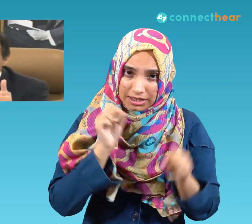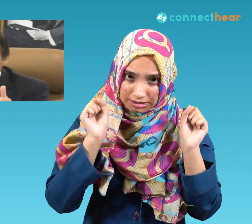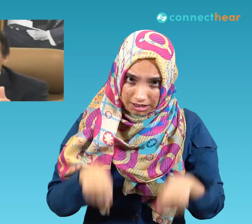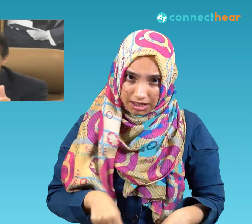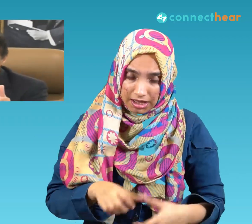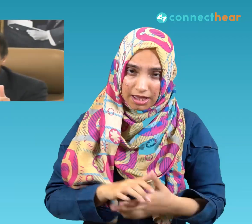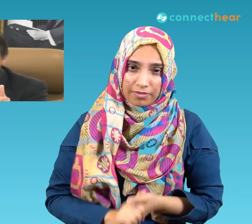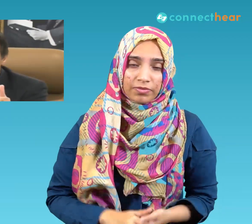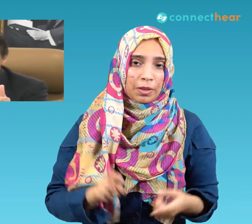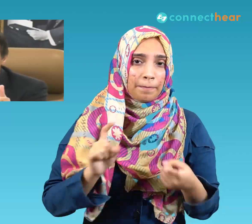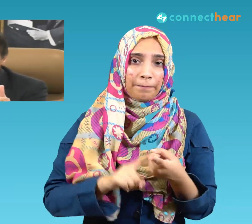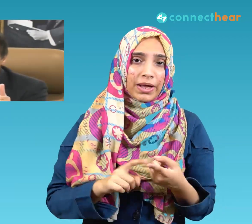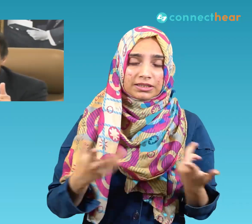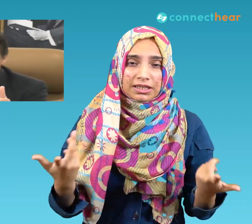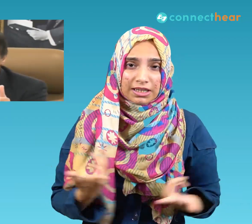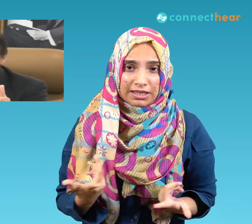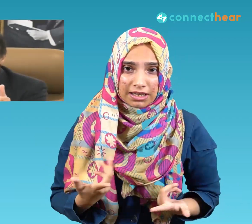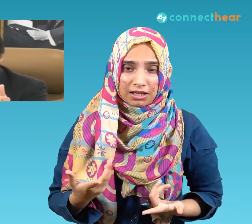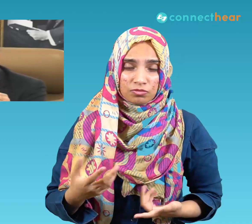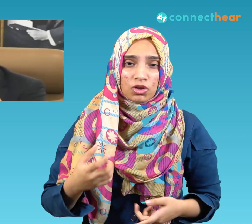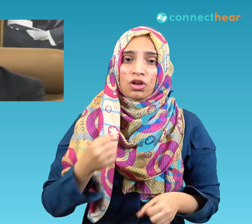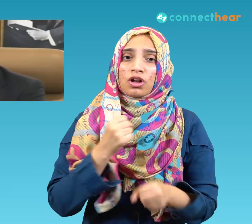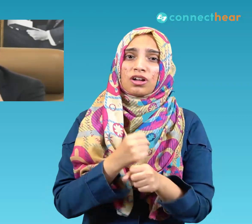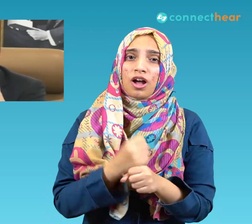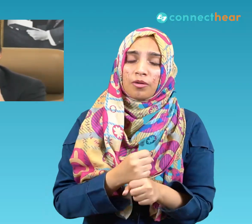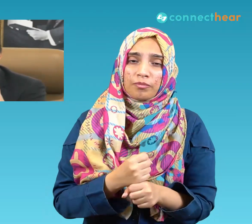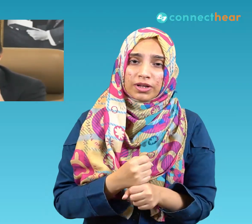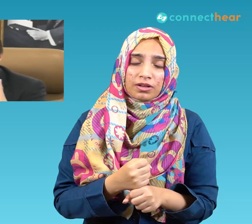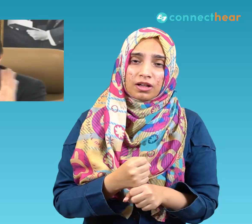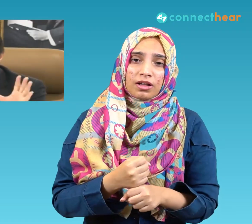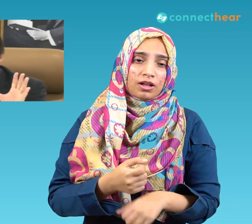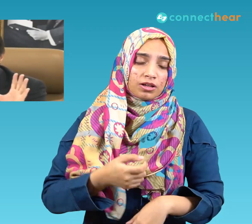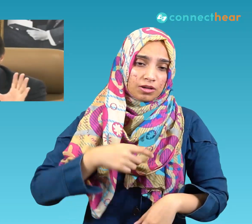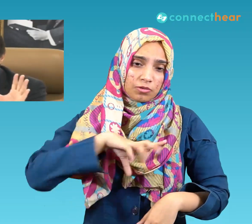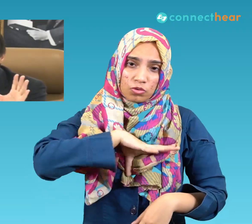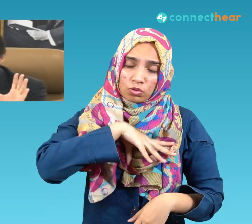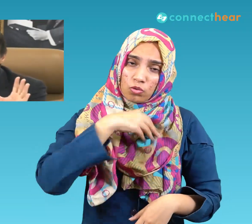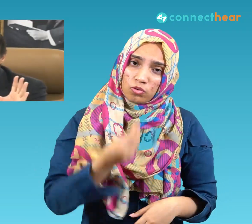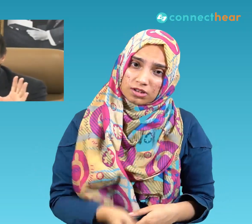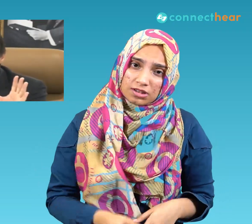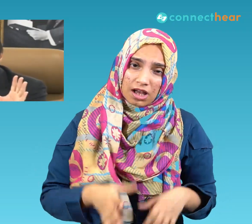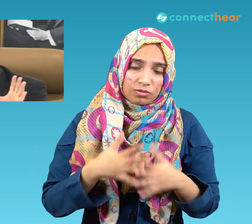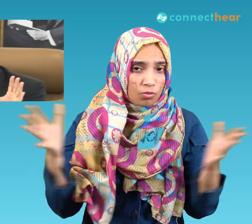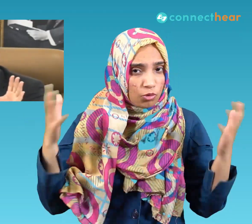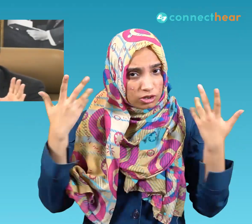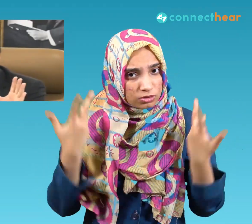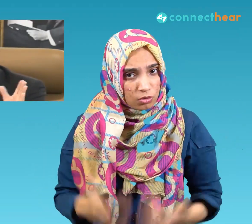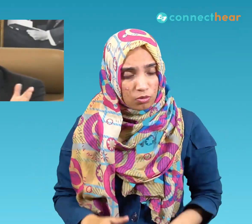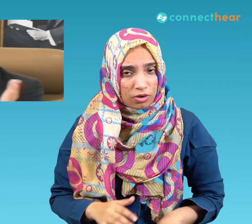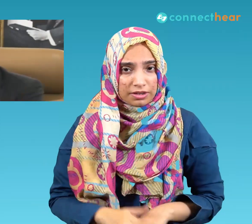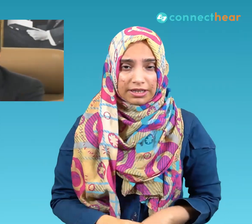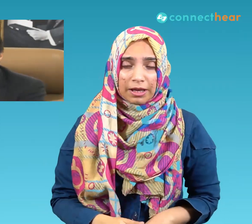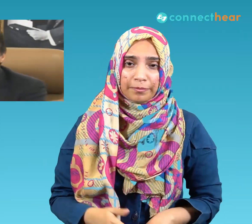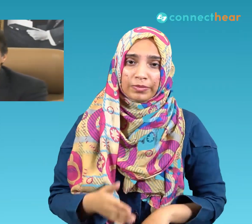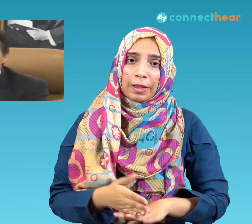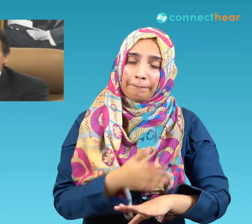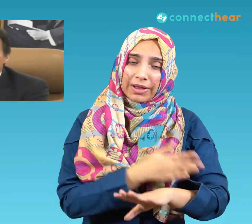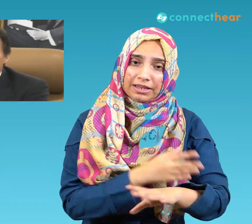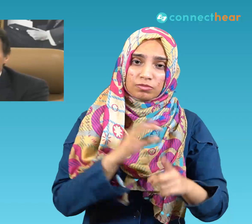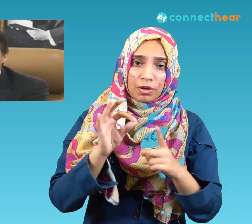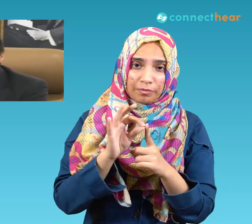was the fiscal deficit. When we came to power, it was the biggest ever fiscal deficit in our history. And